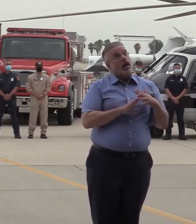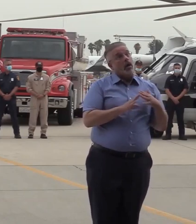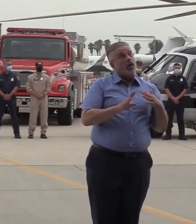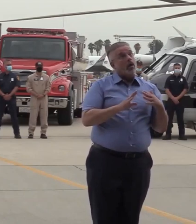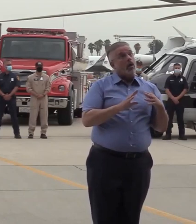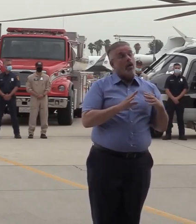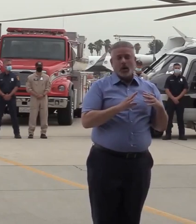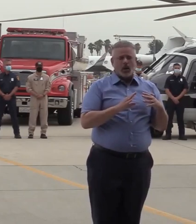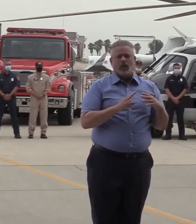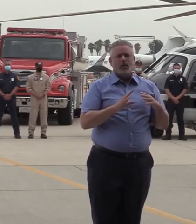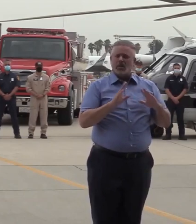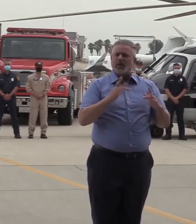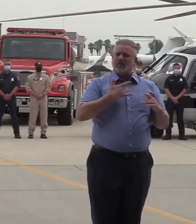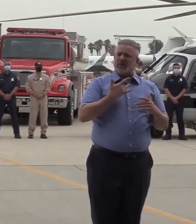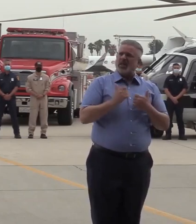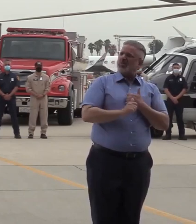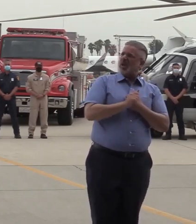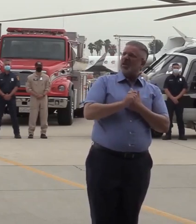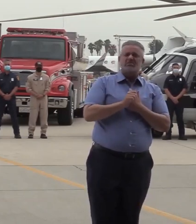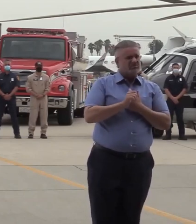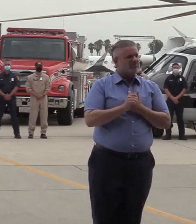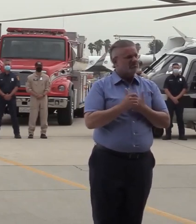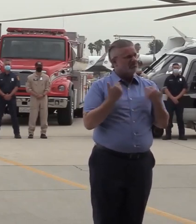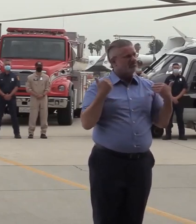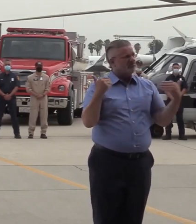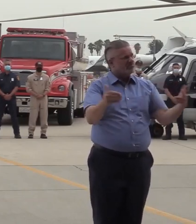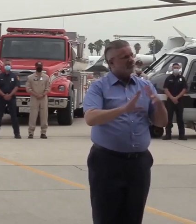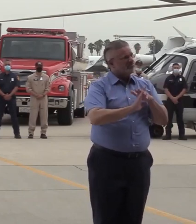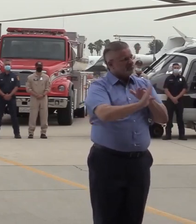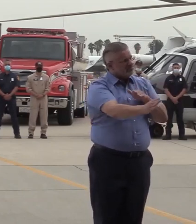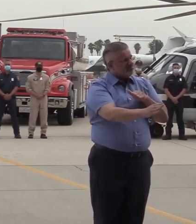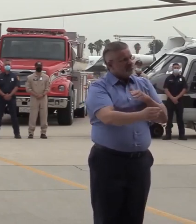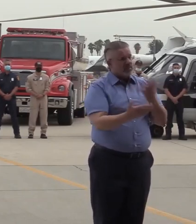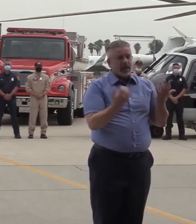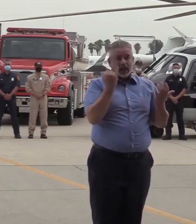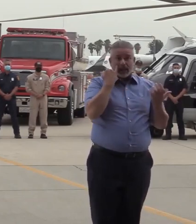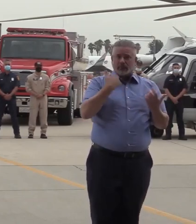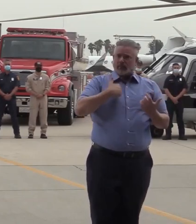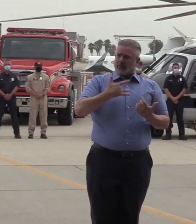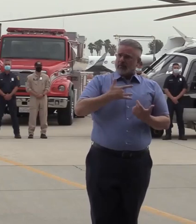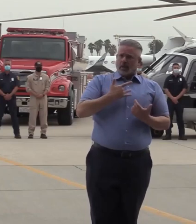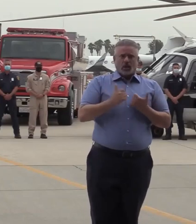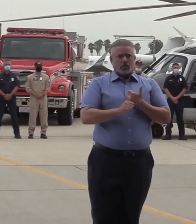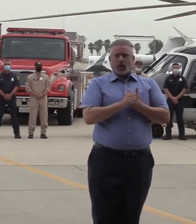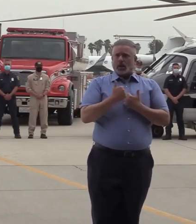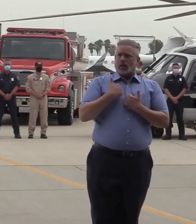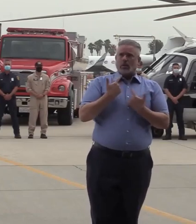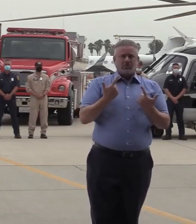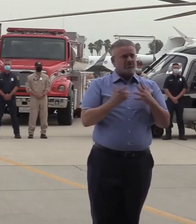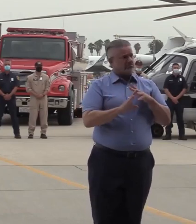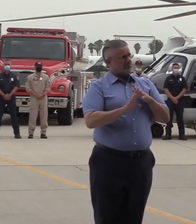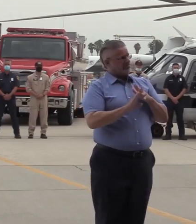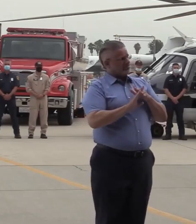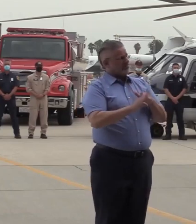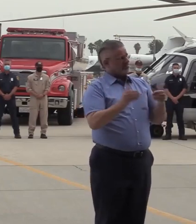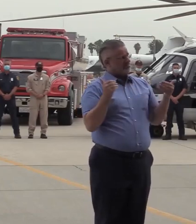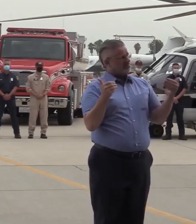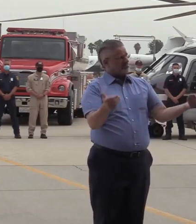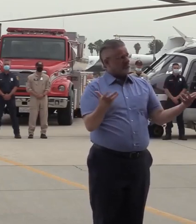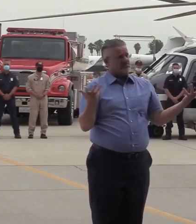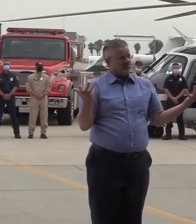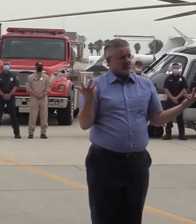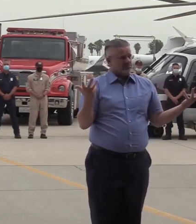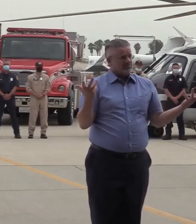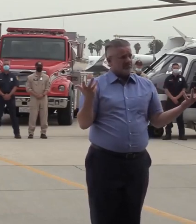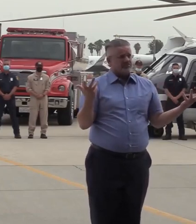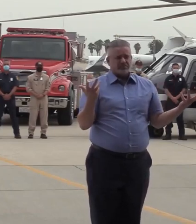order. If you feel threatened, evacuate early. Let me restate that. If you feel threatened, evacuate early.